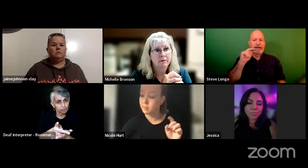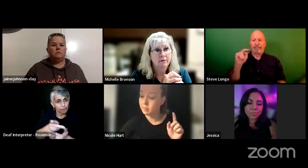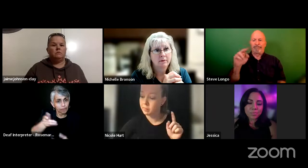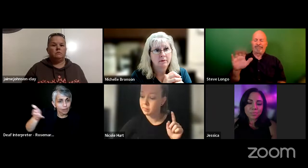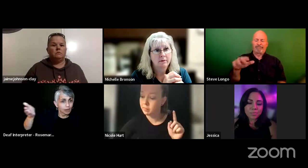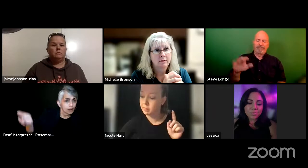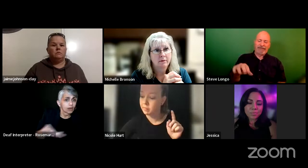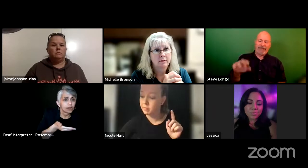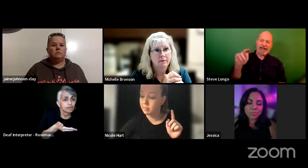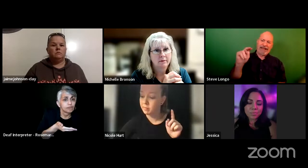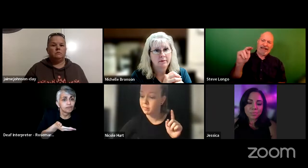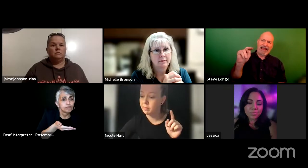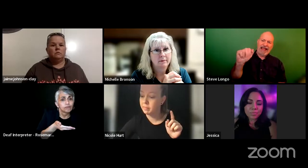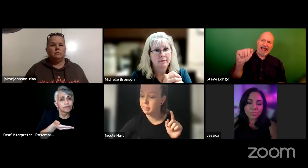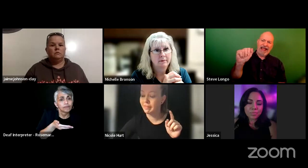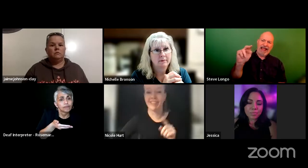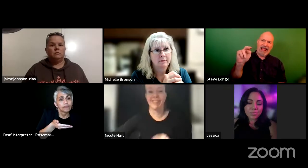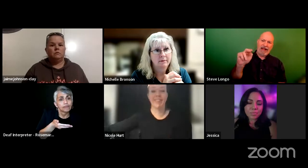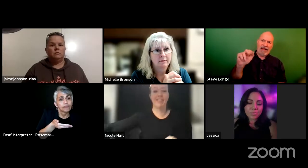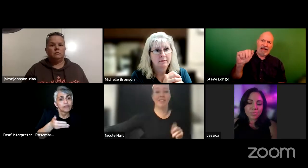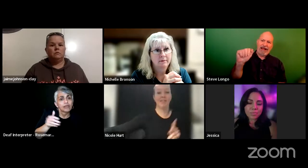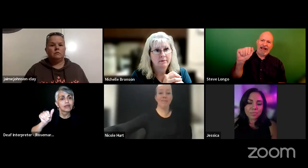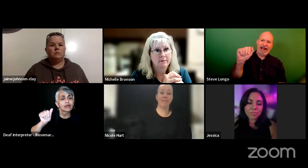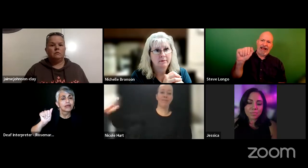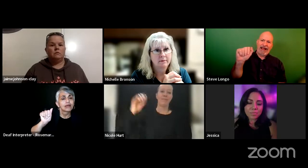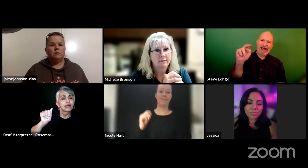approval to